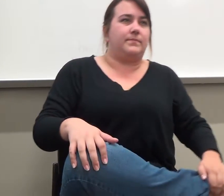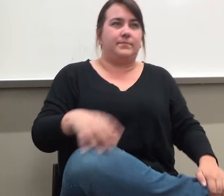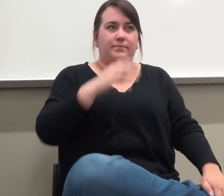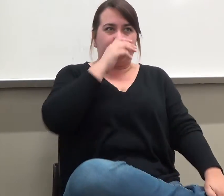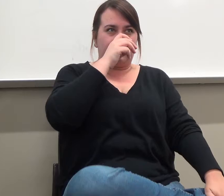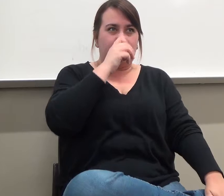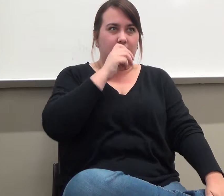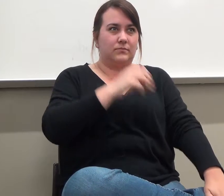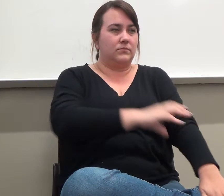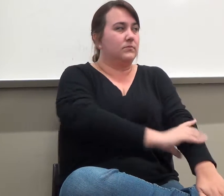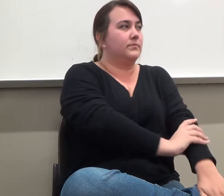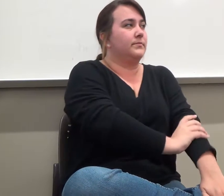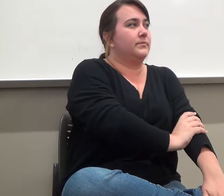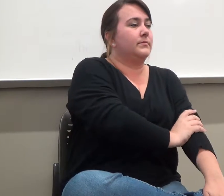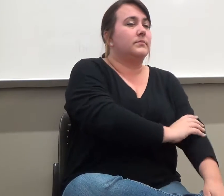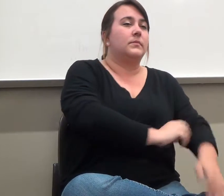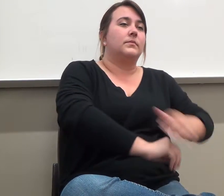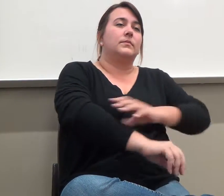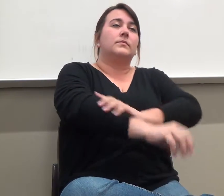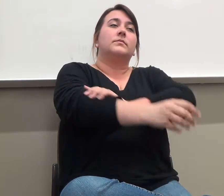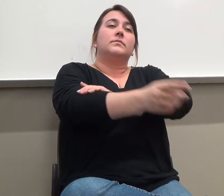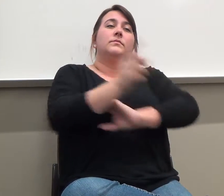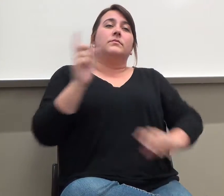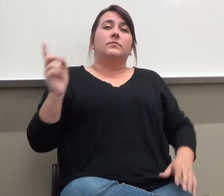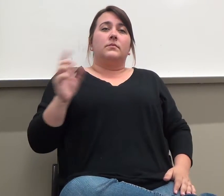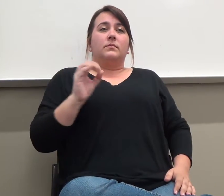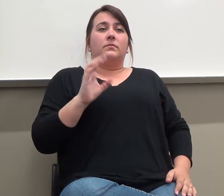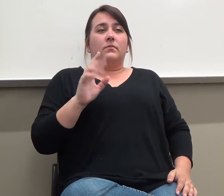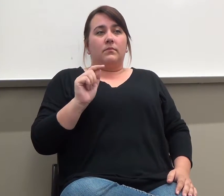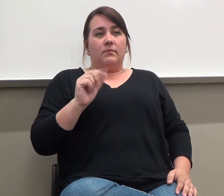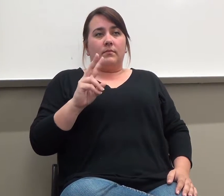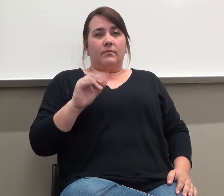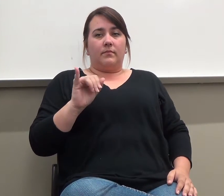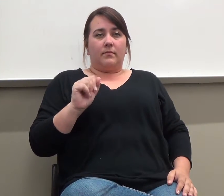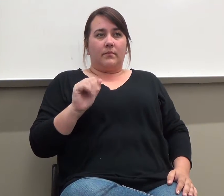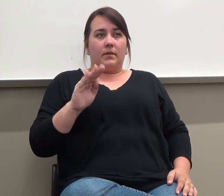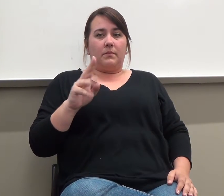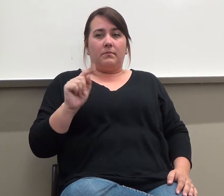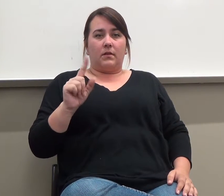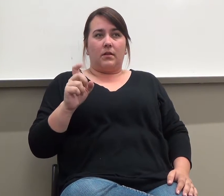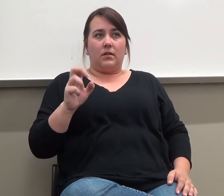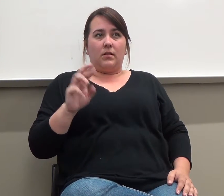Now, does Octavia Butler use fully standard English?